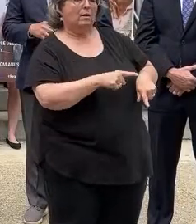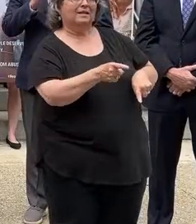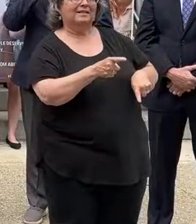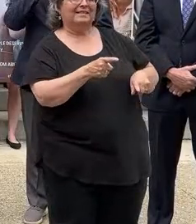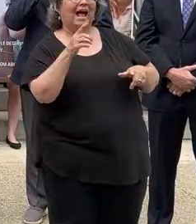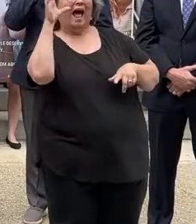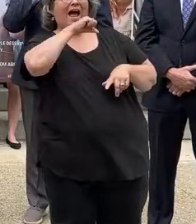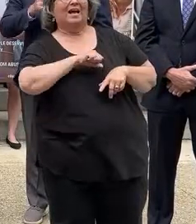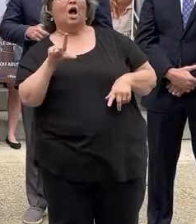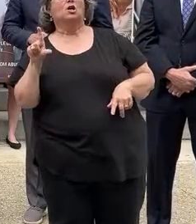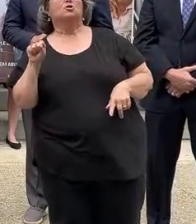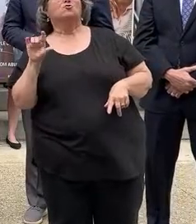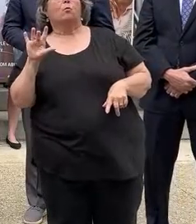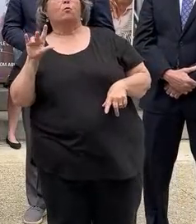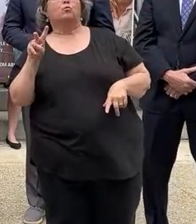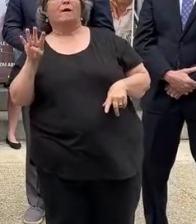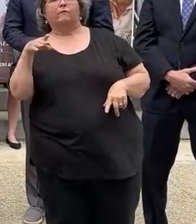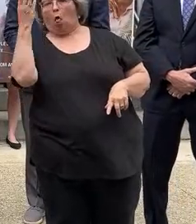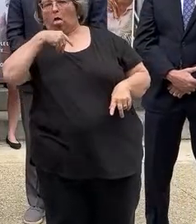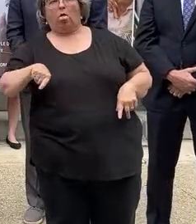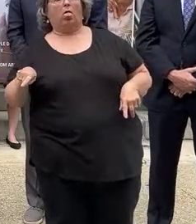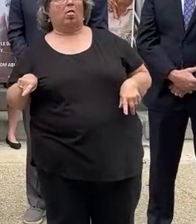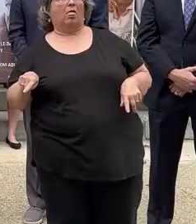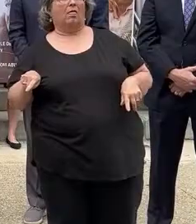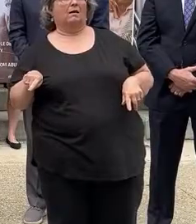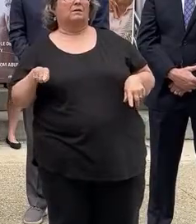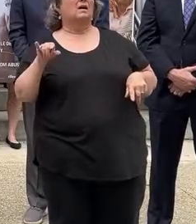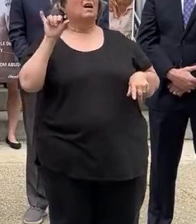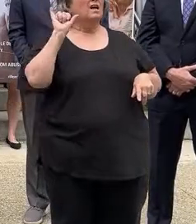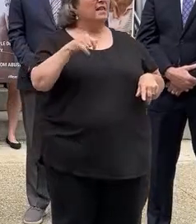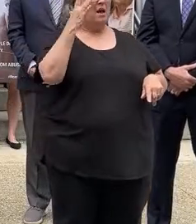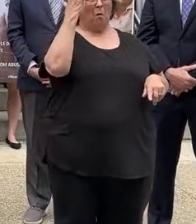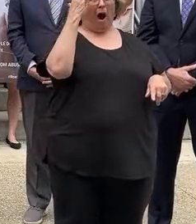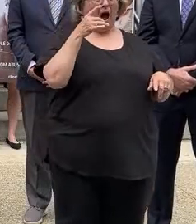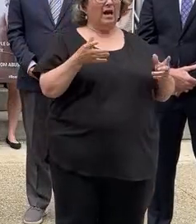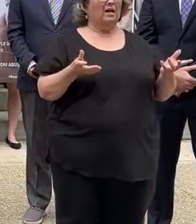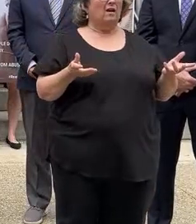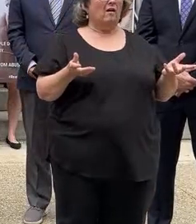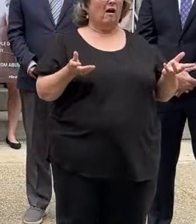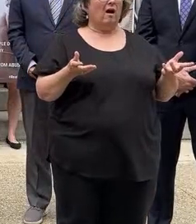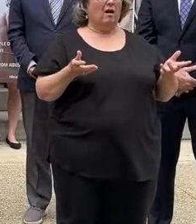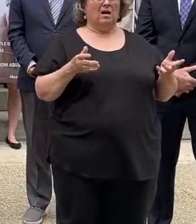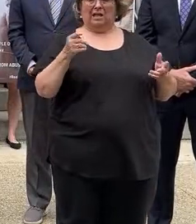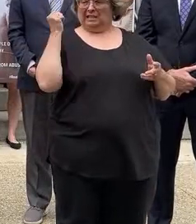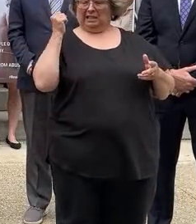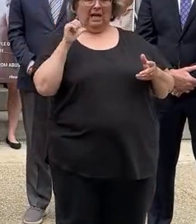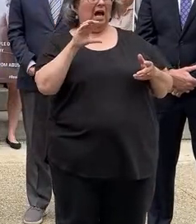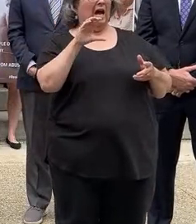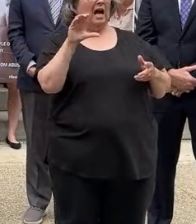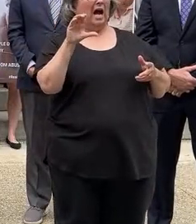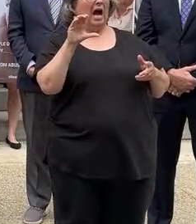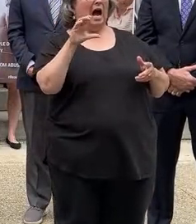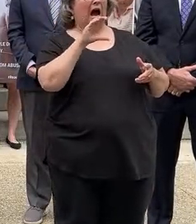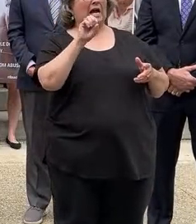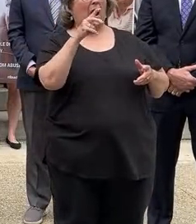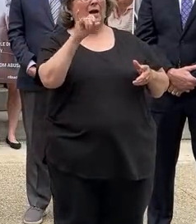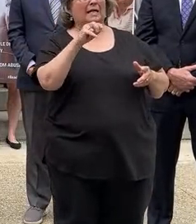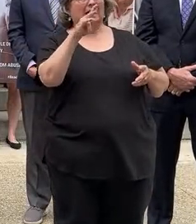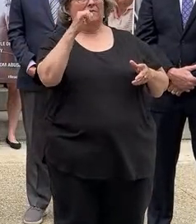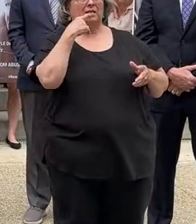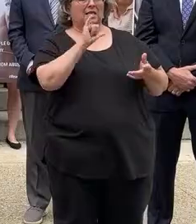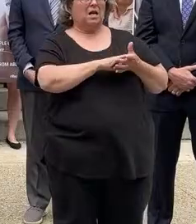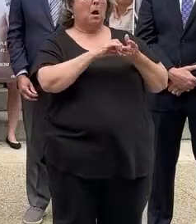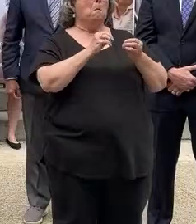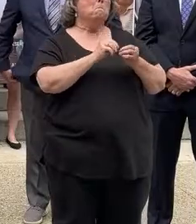it's estimated that 24 are not reported. And that is because, as our county executive said, the vast majority